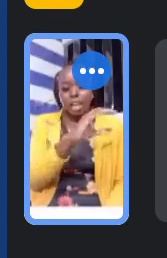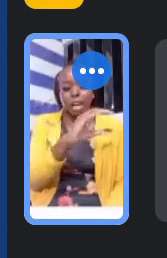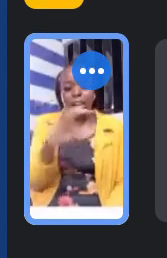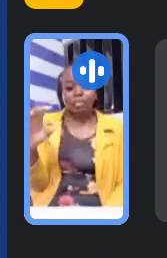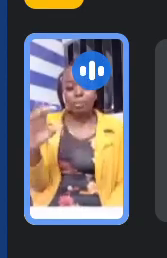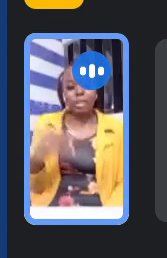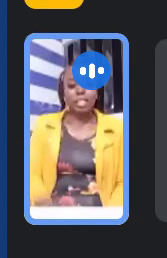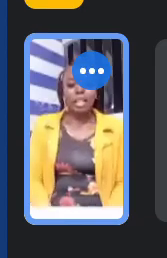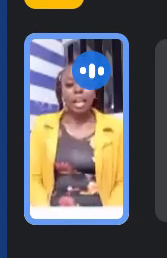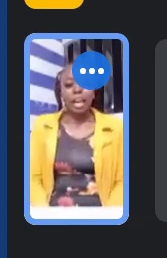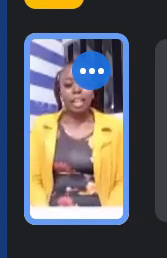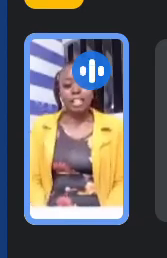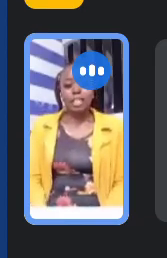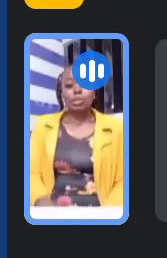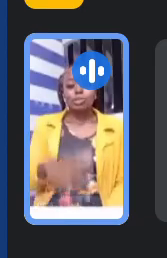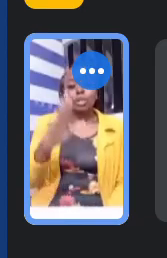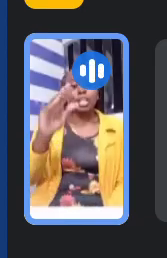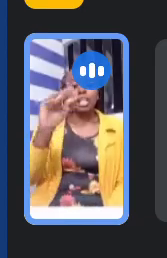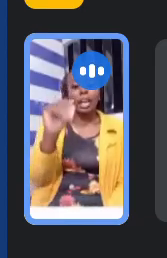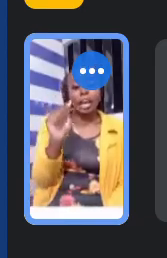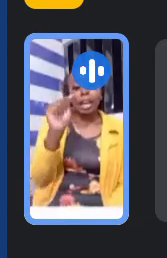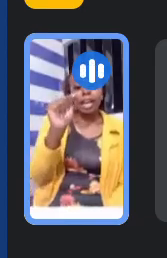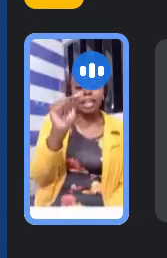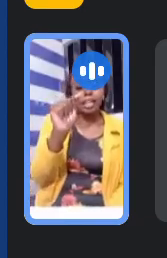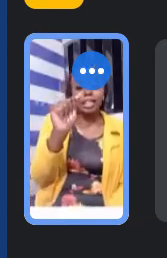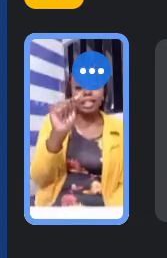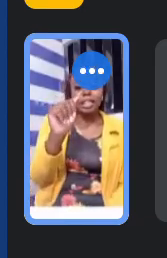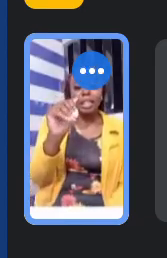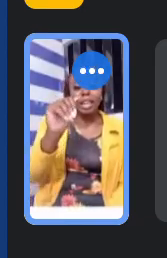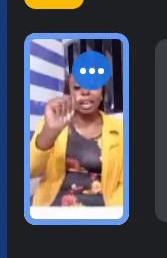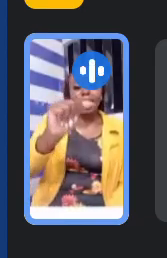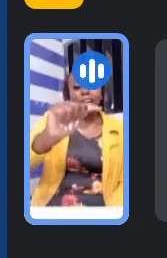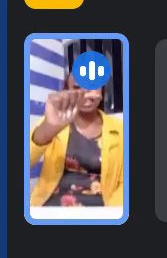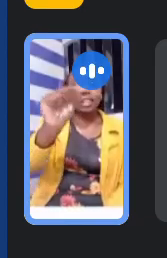Alphabets. Alphabets. And I start off with A.